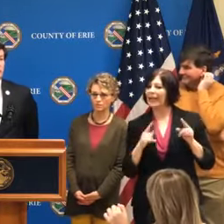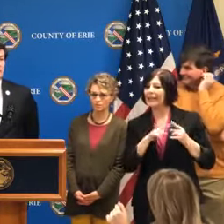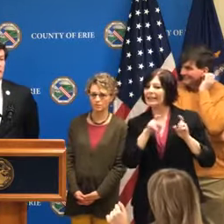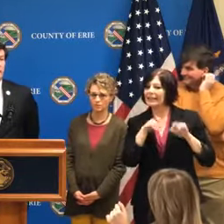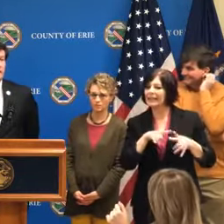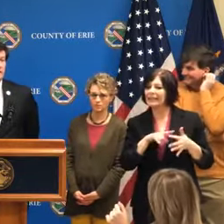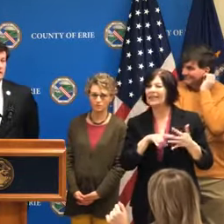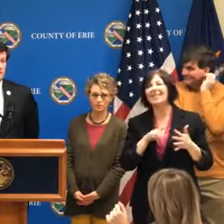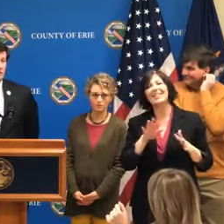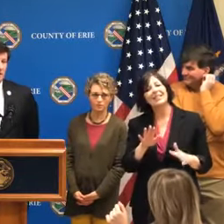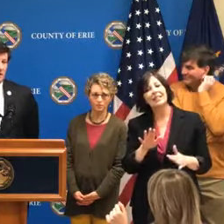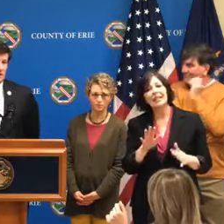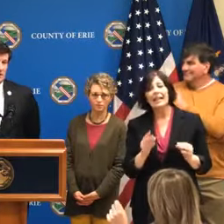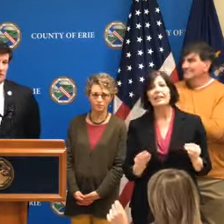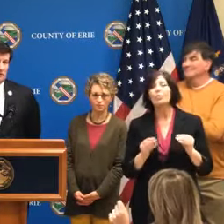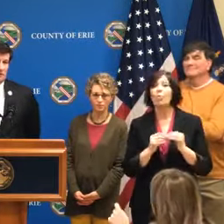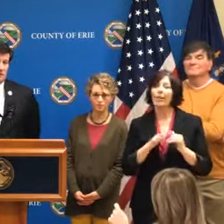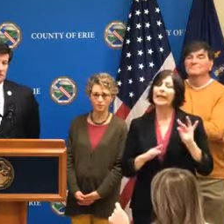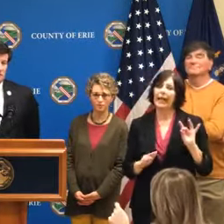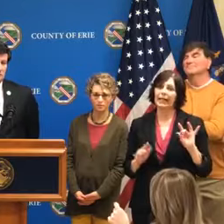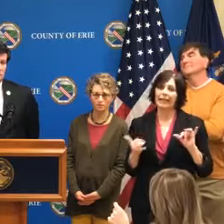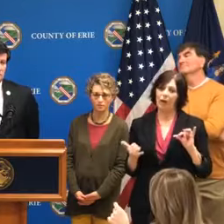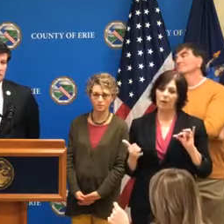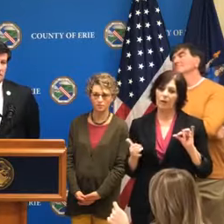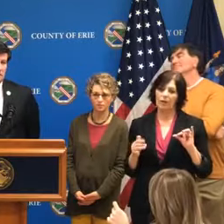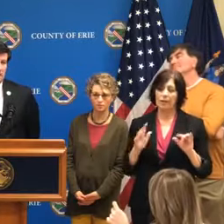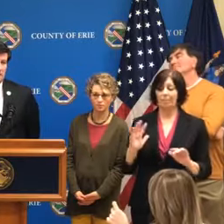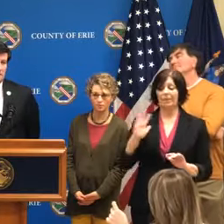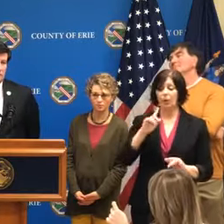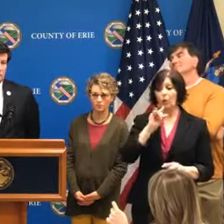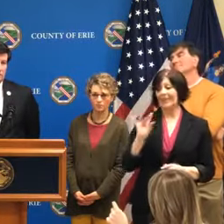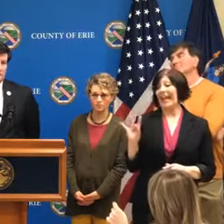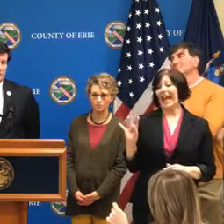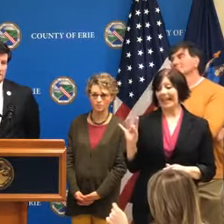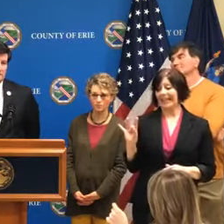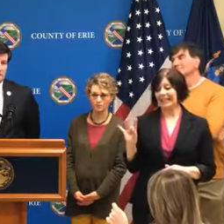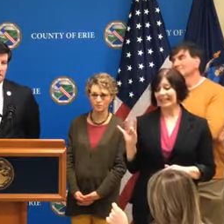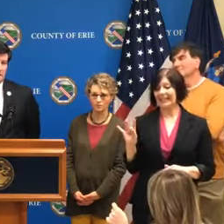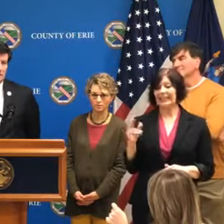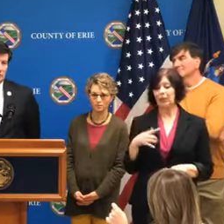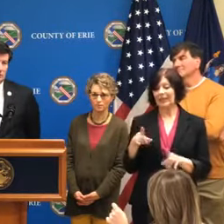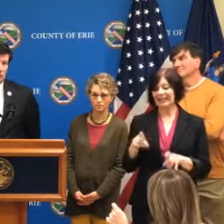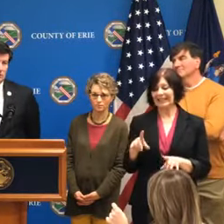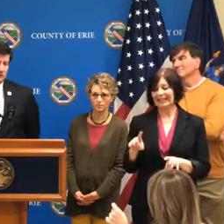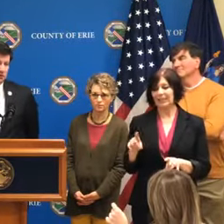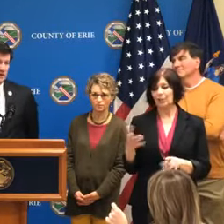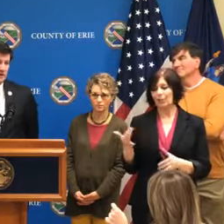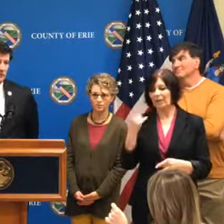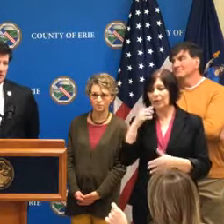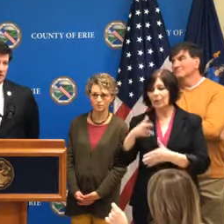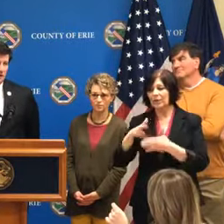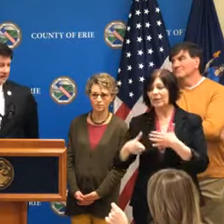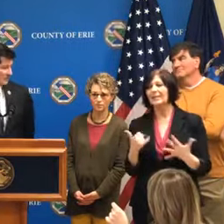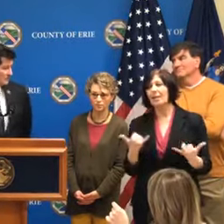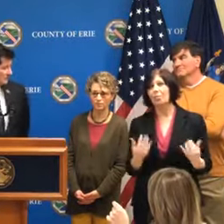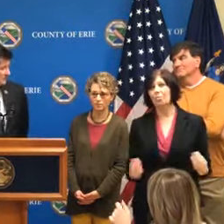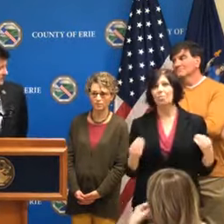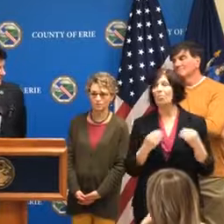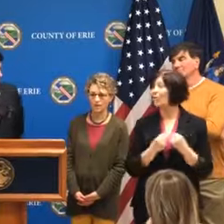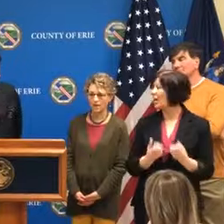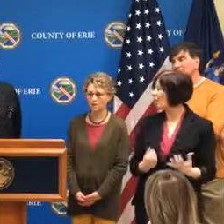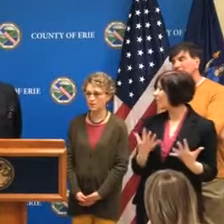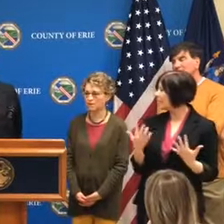more than that is going on now. Those were 8 that were plated yesterday, and then there were more that were plated and will be done. How many did